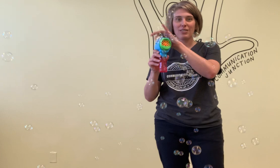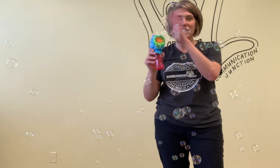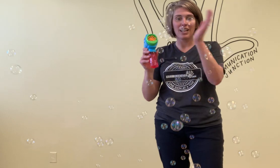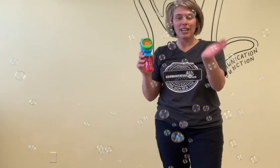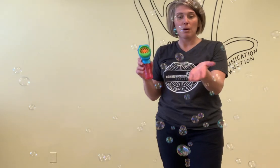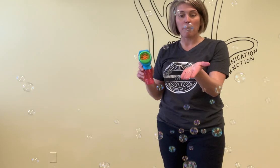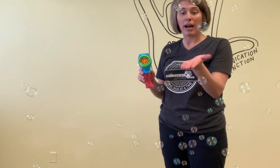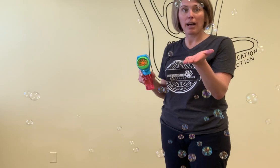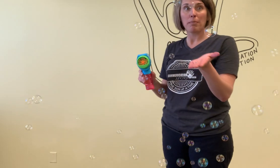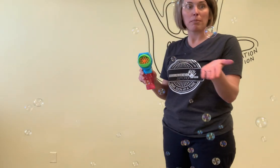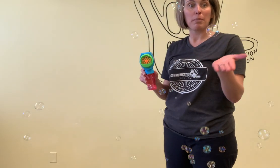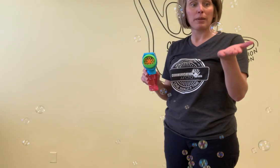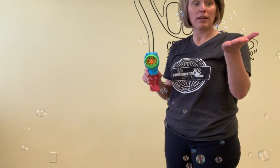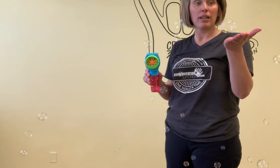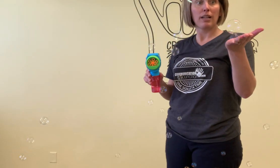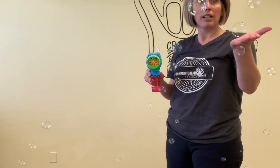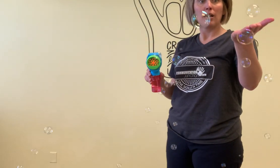around. Pop,